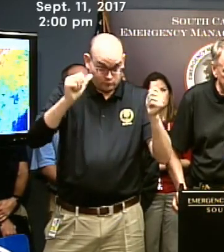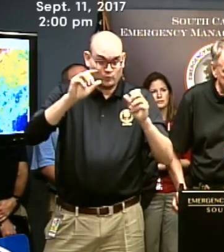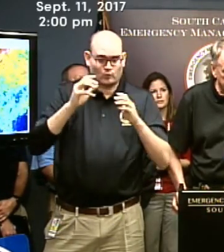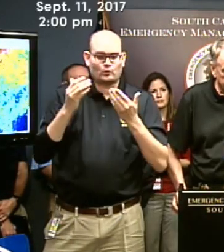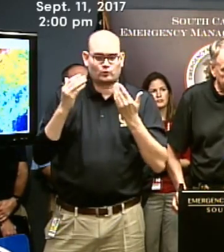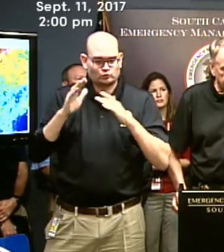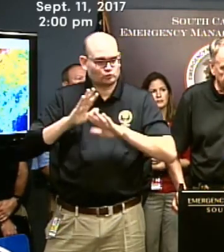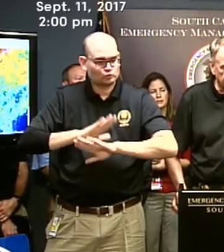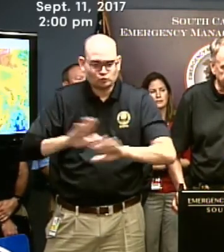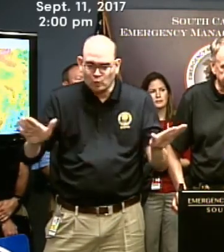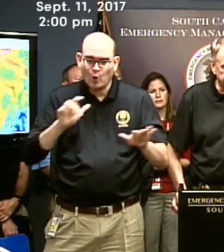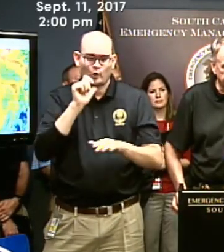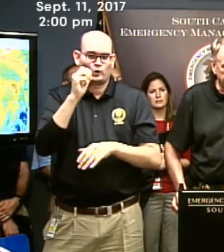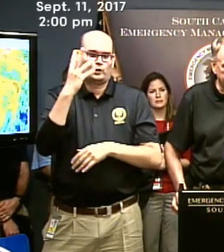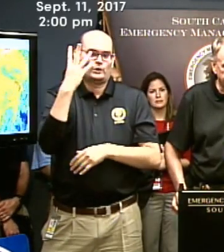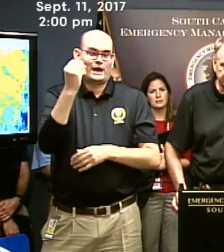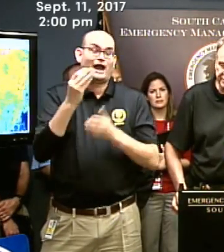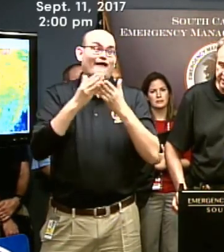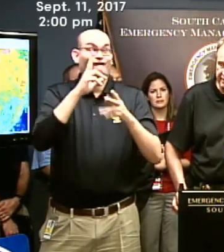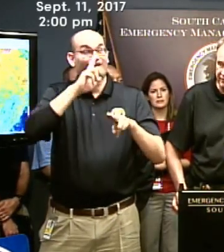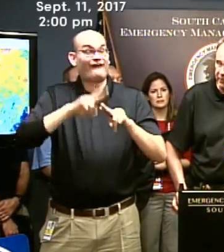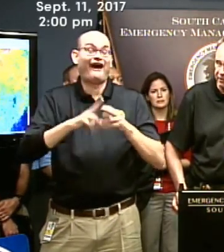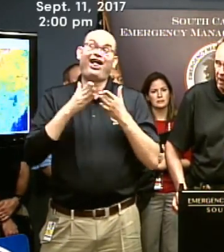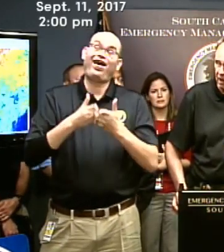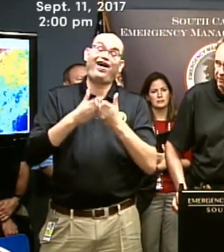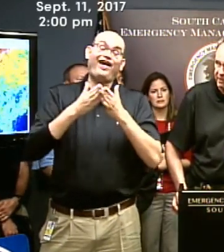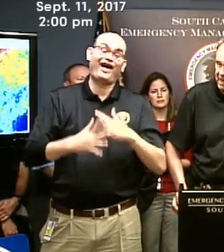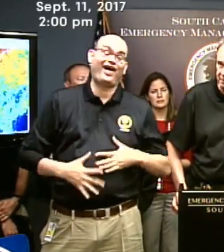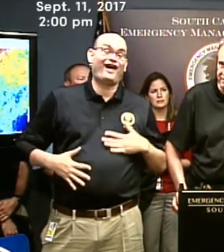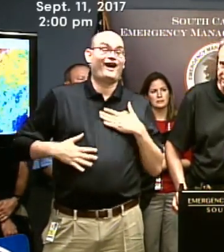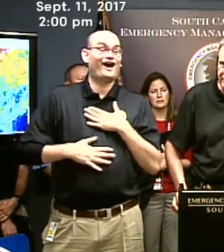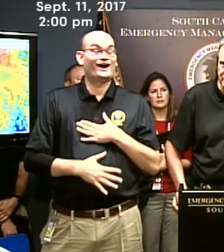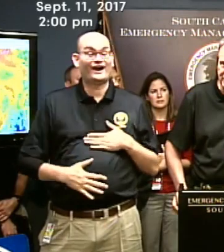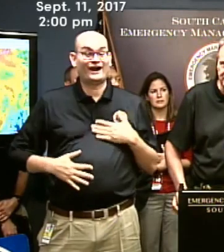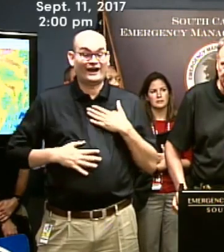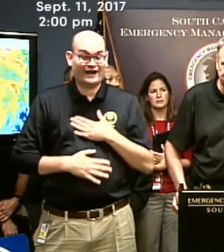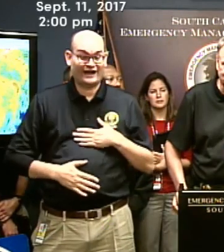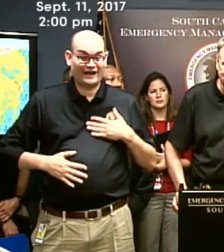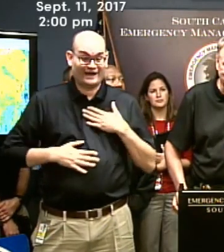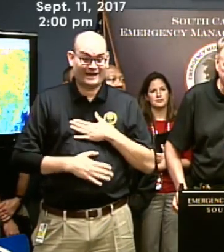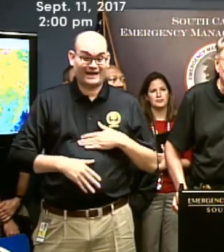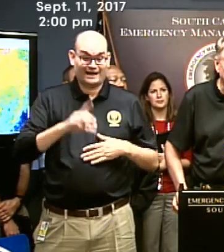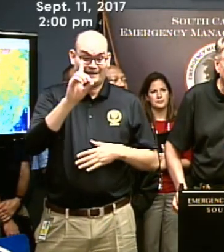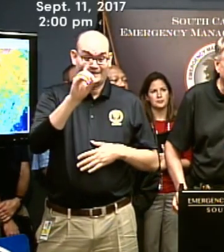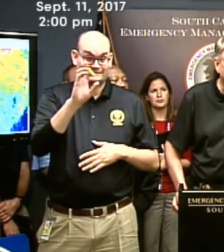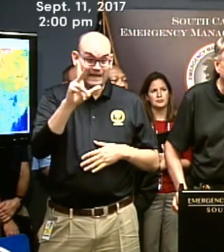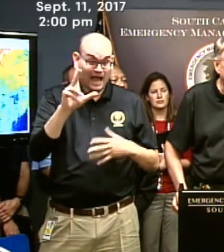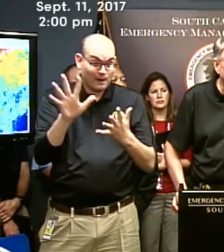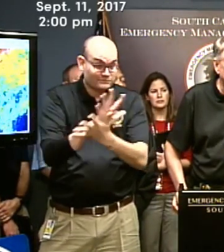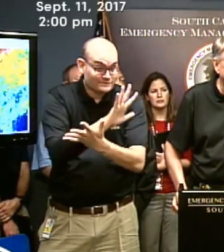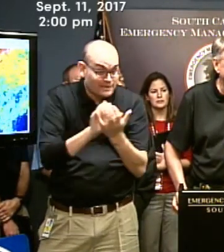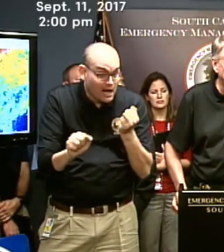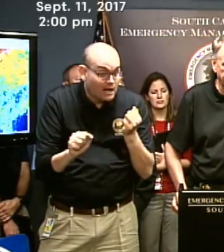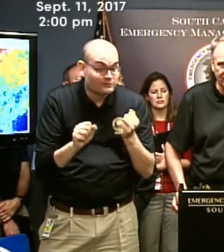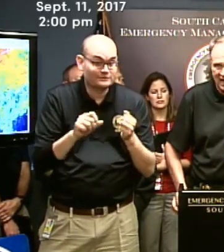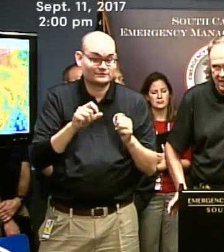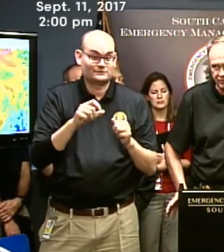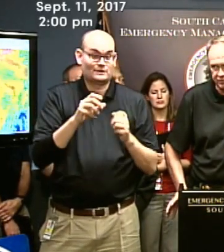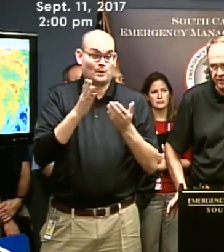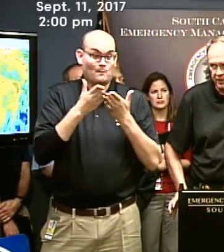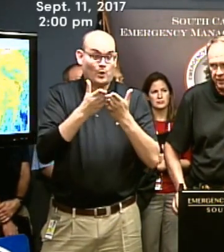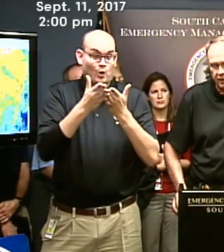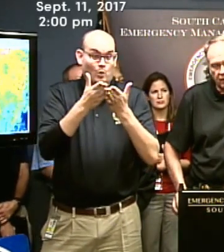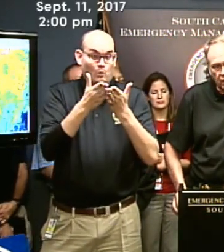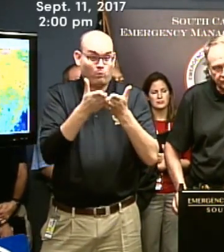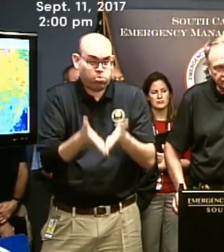water, because we've seen there have been docks damaged and there'll be vessels that are underwater, and that's just another